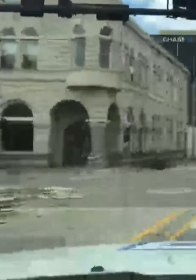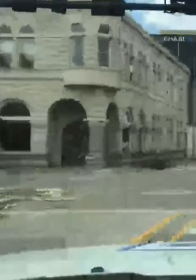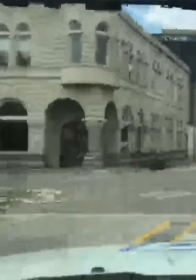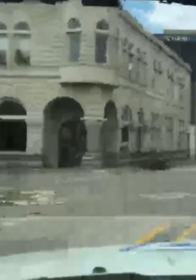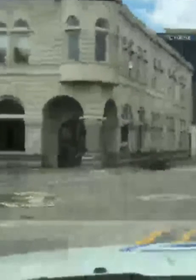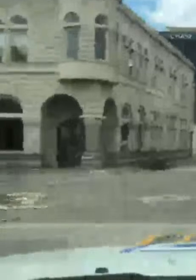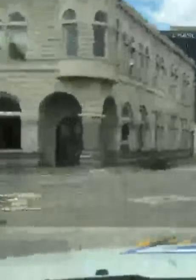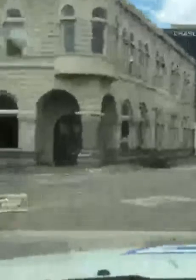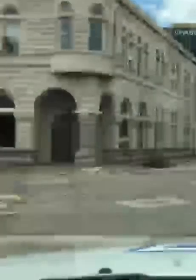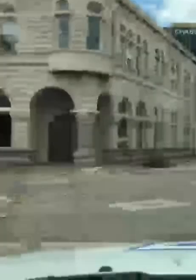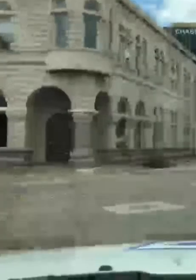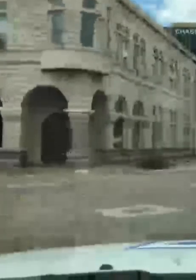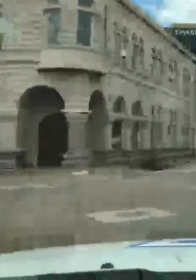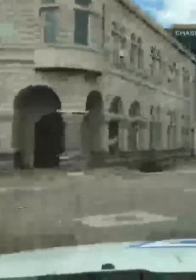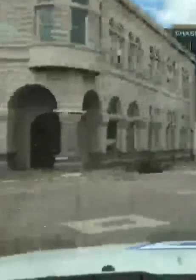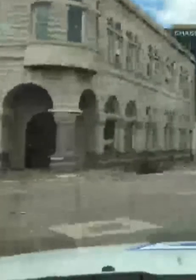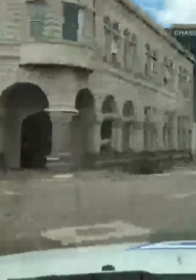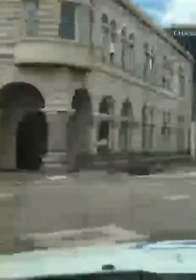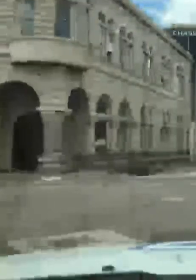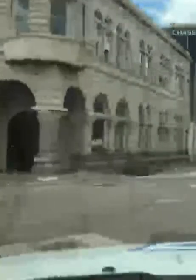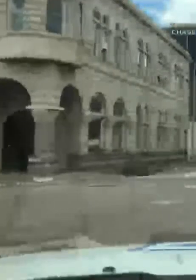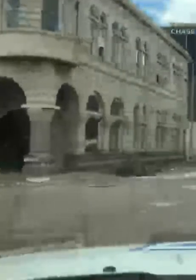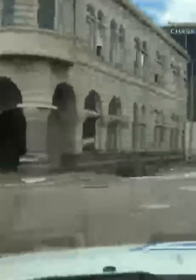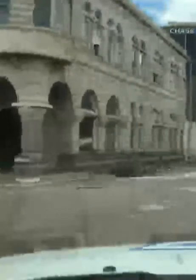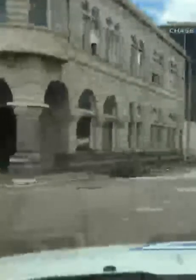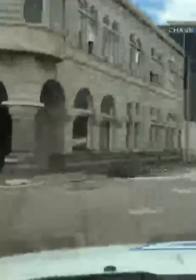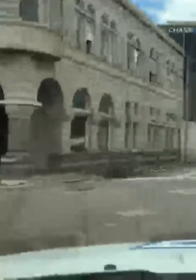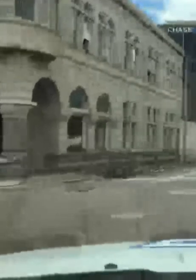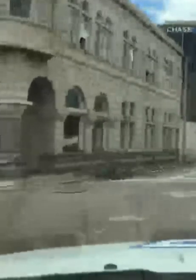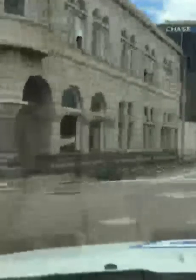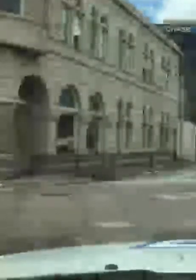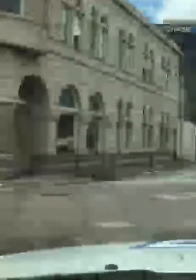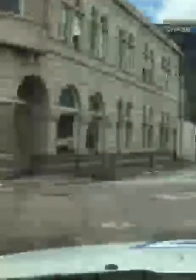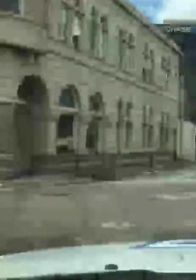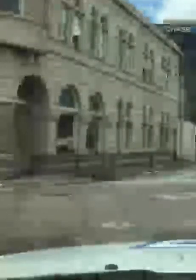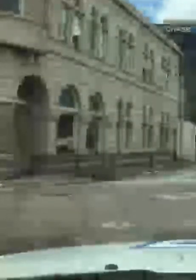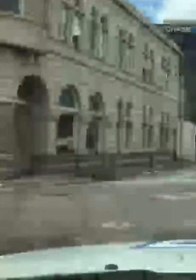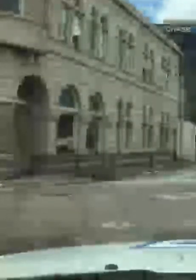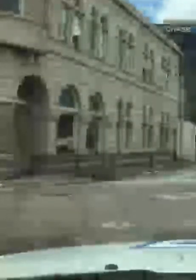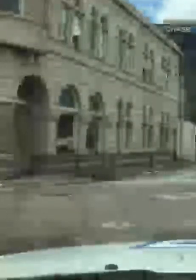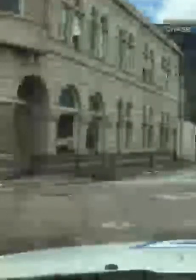Here mainly being brick. We don't see too much damage in terms of...